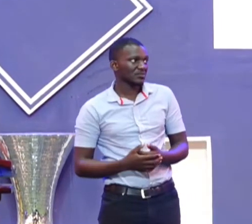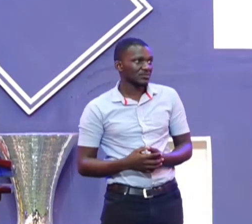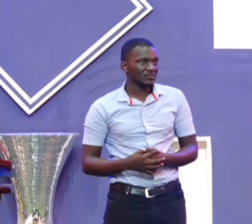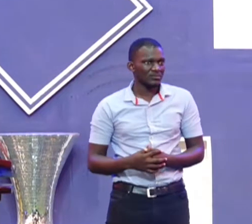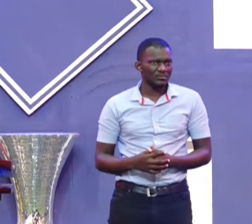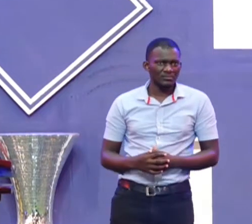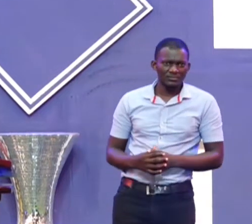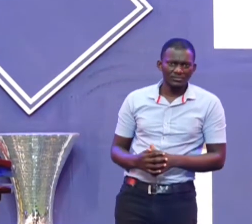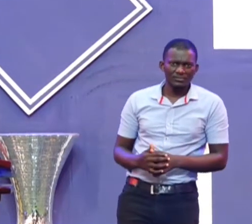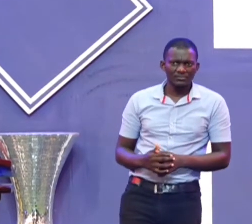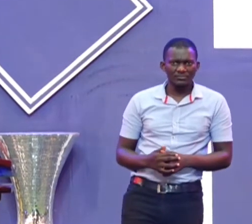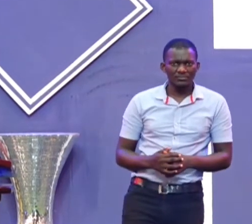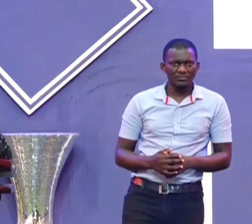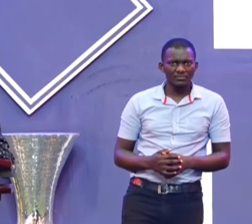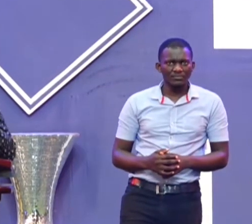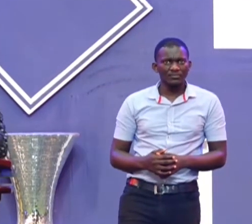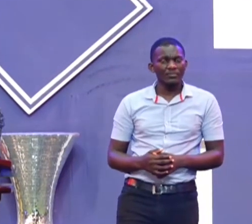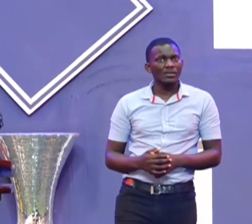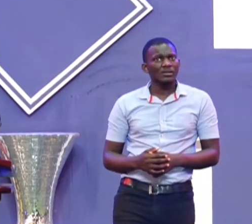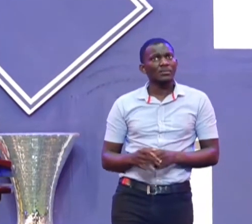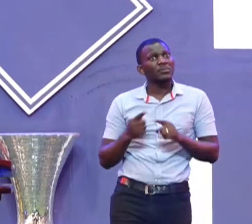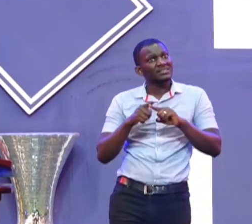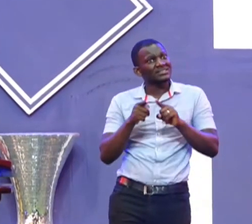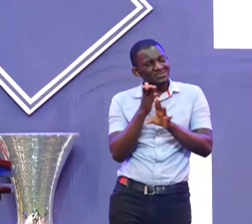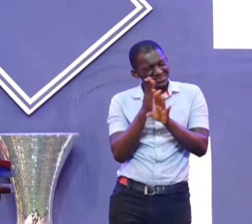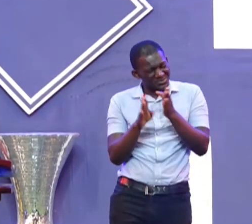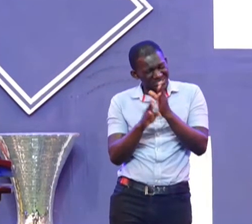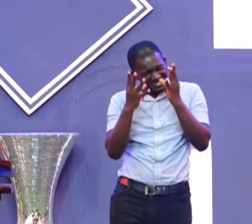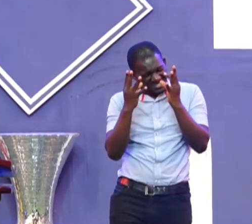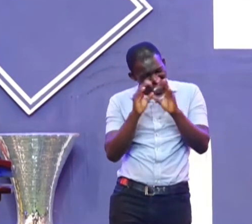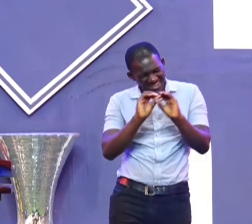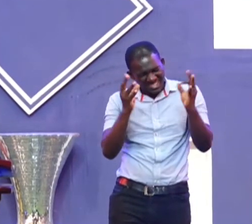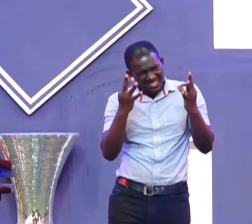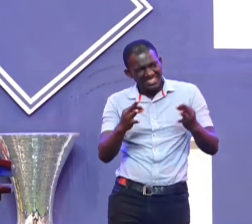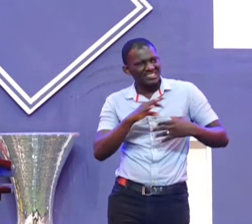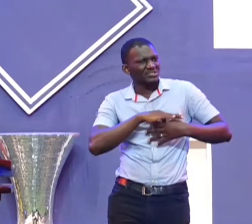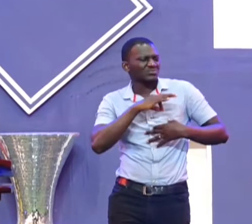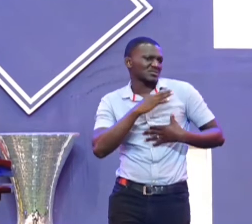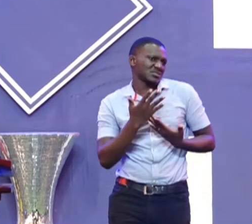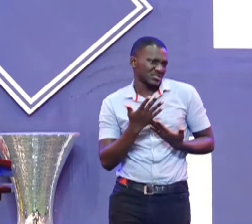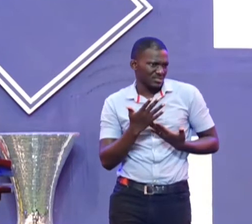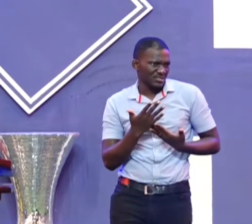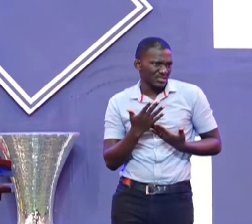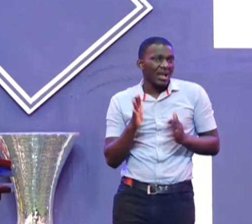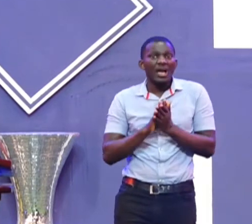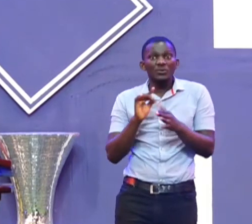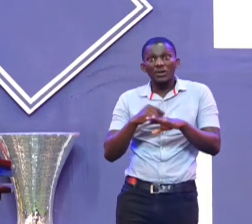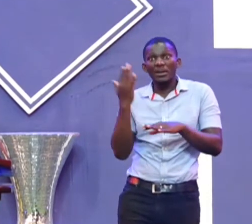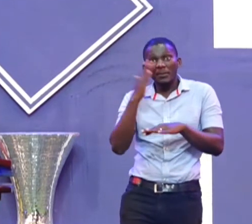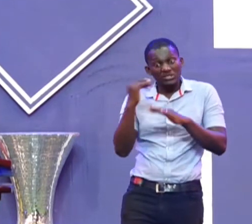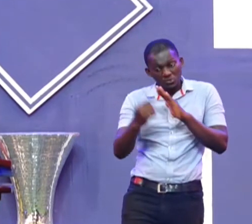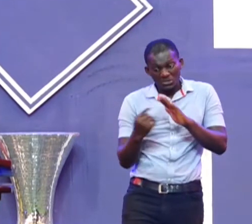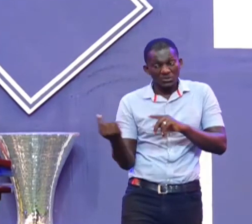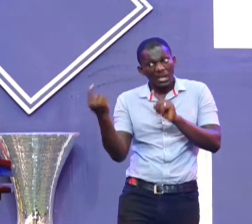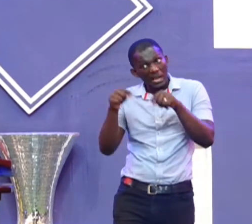those indoor games naecho techirina munda chechizimba but that one builds nothing in our spirit irembereze buweneja and when a